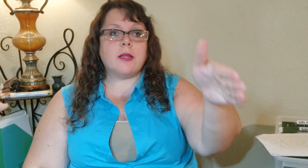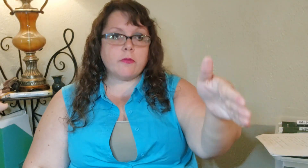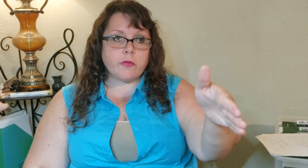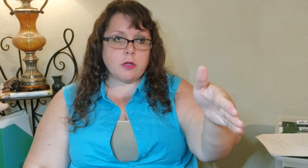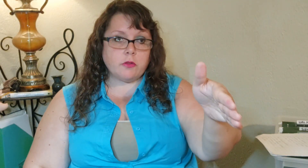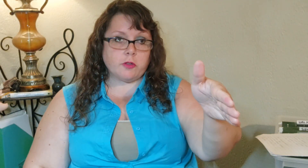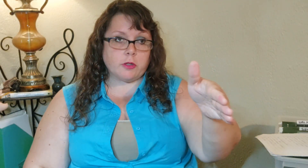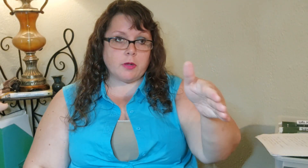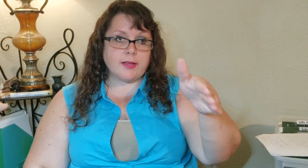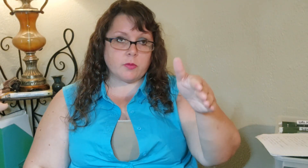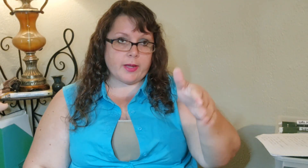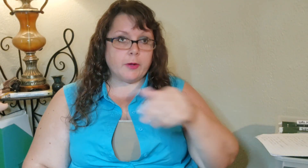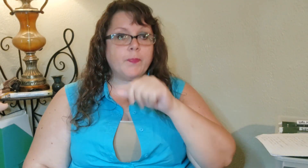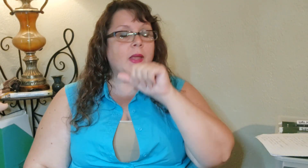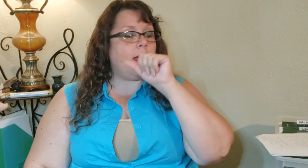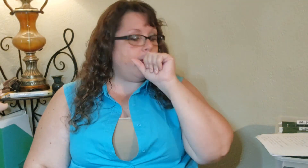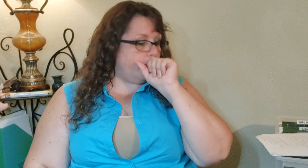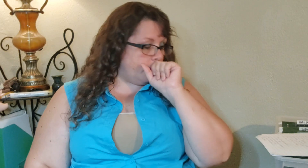meaning future as well.